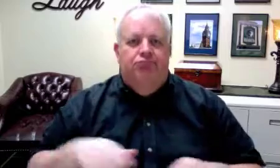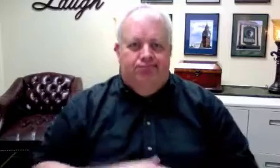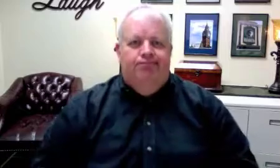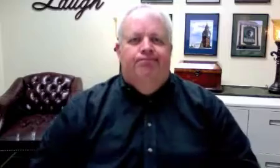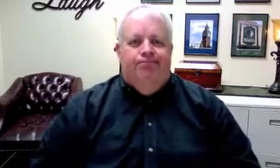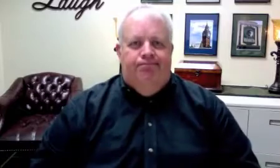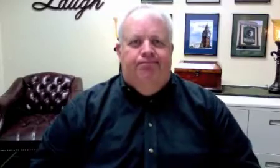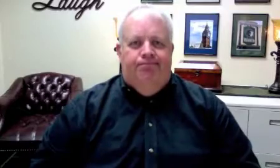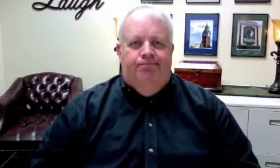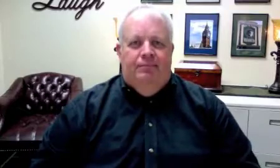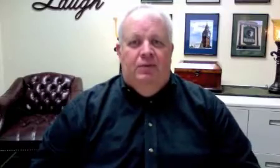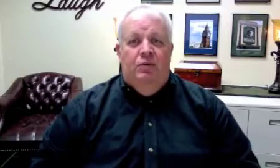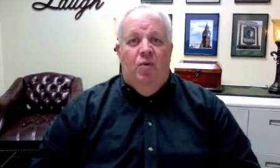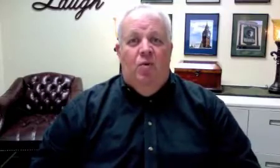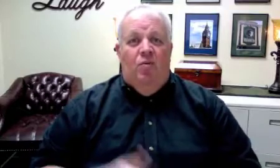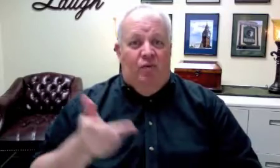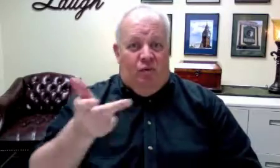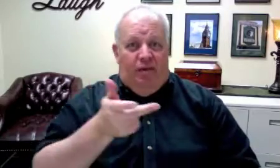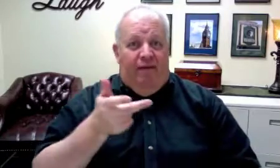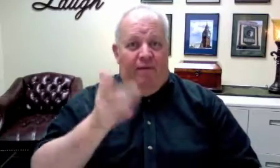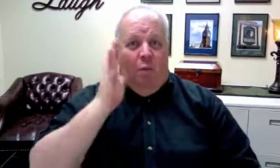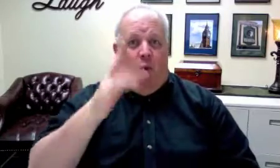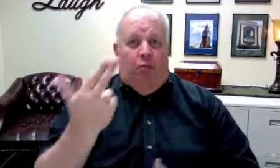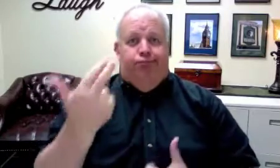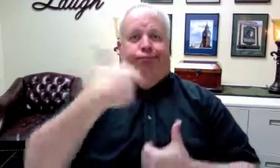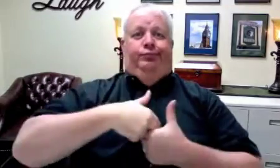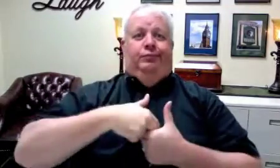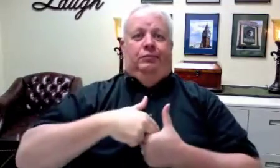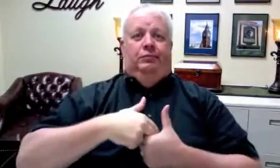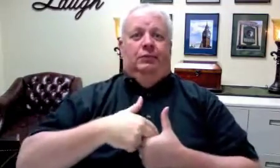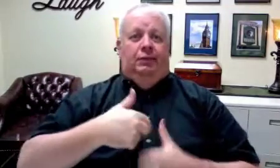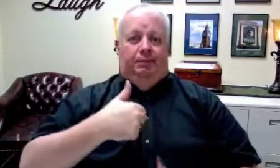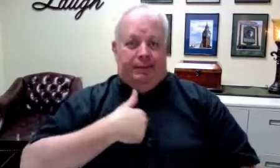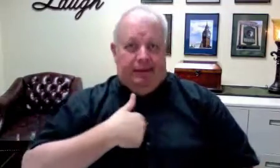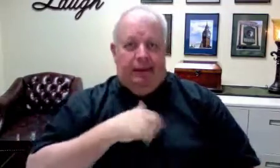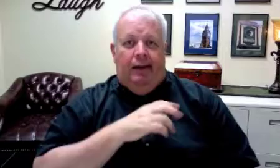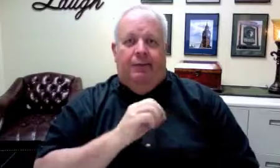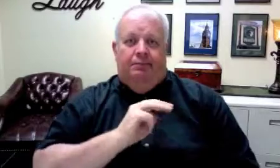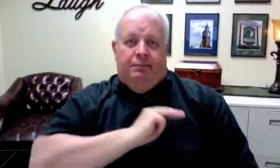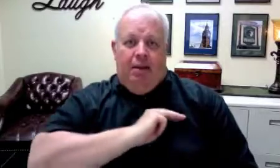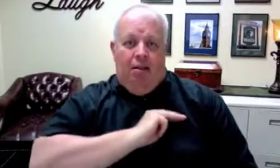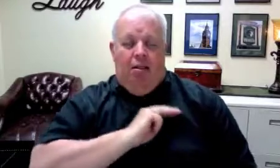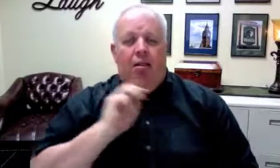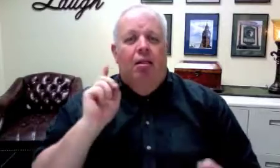They are all going to stay with Michael and I until they can get a place of their own.